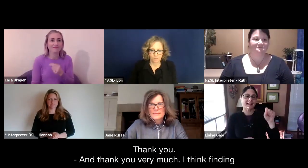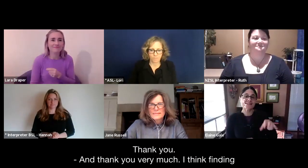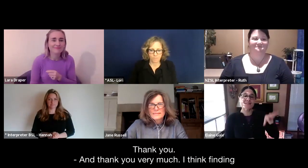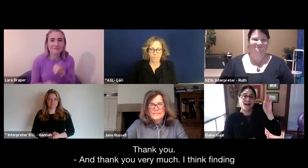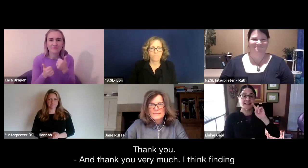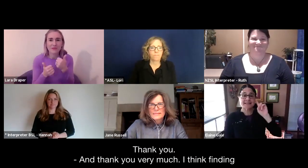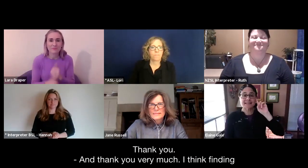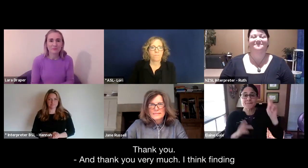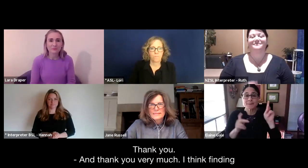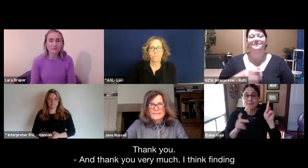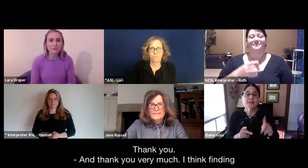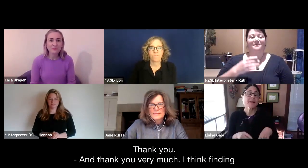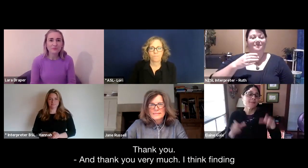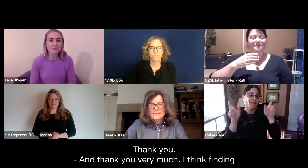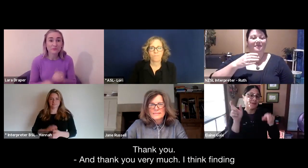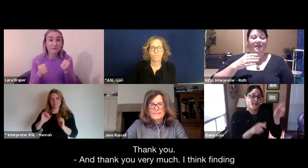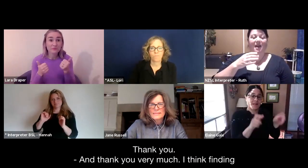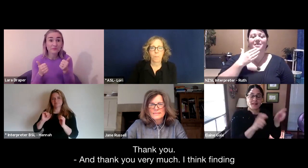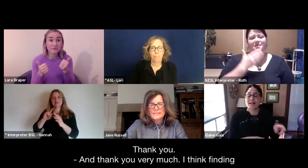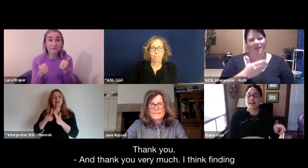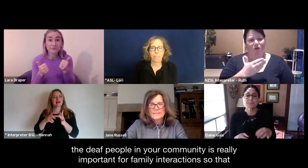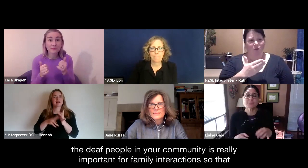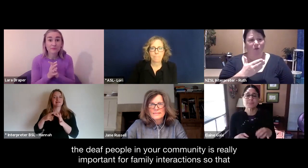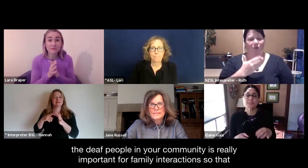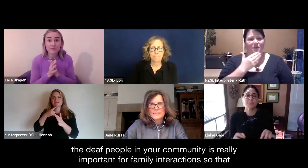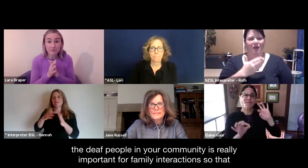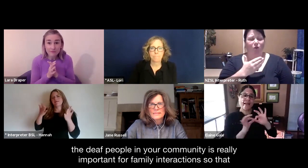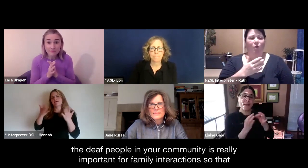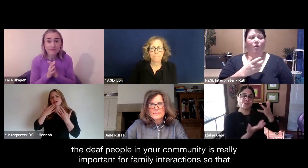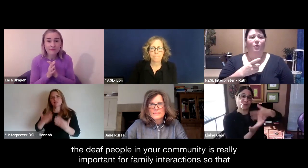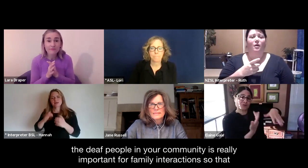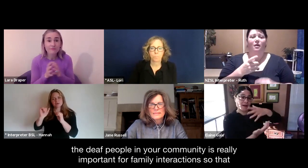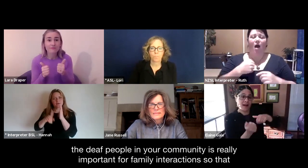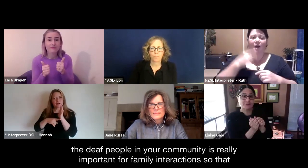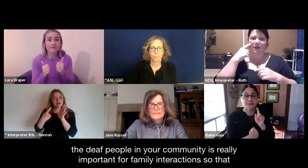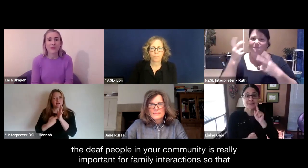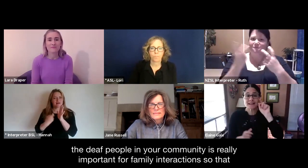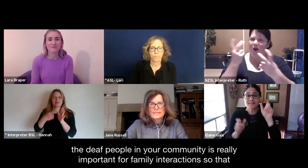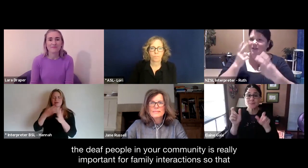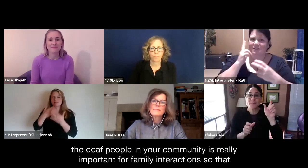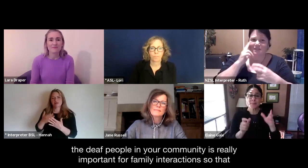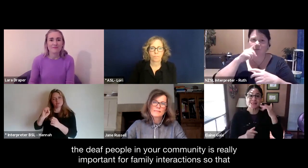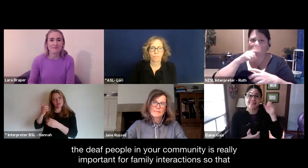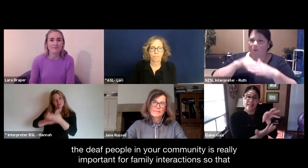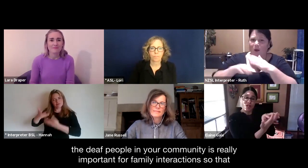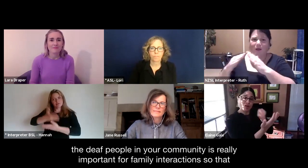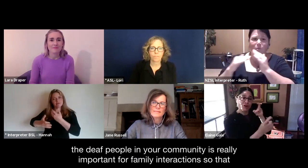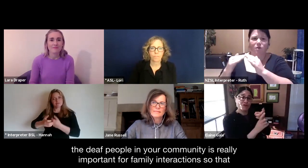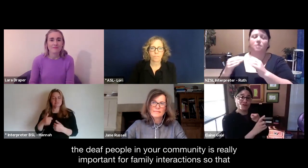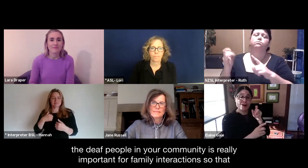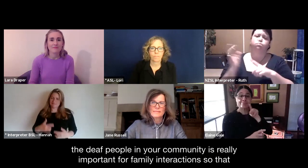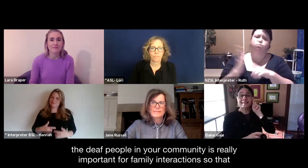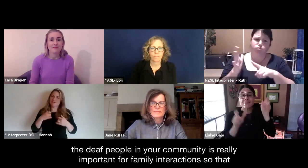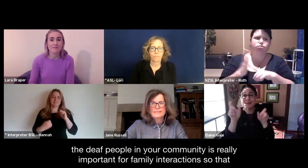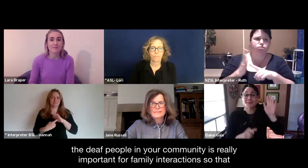And thank you, Lara, very much. I think finding the deaf people in your community is really important for family